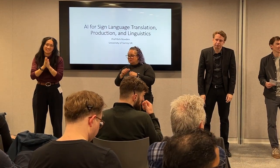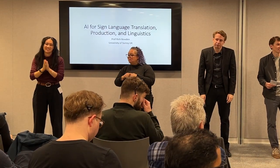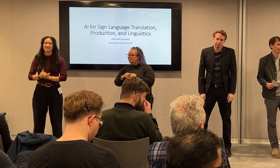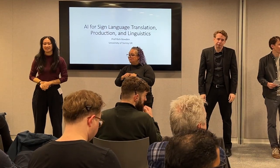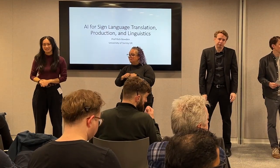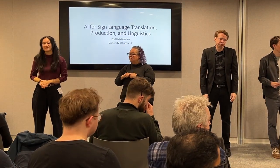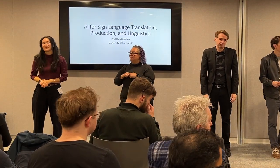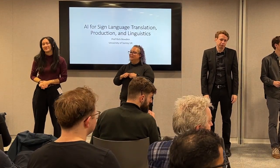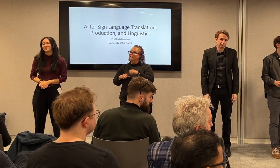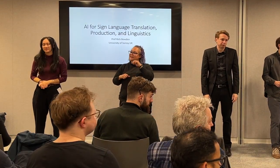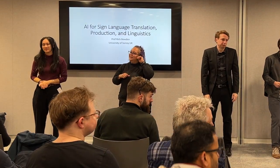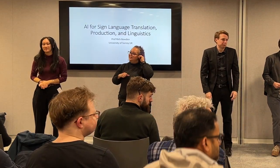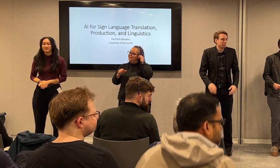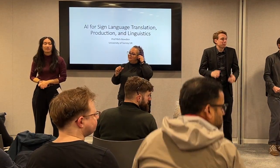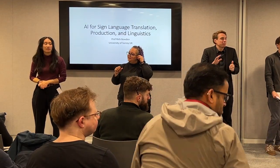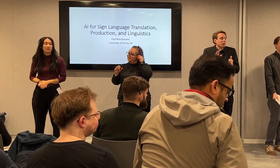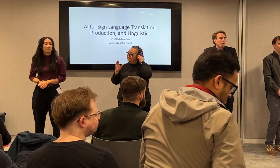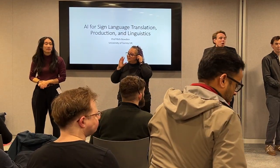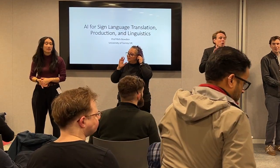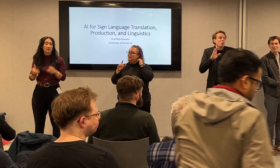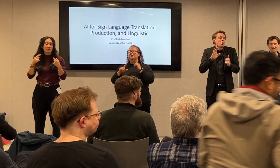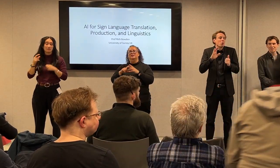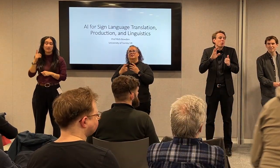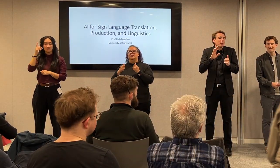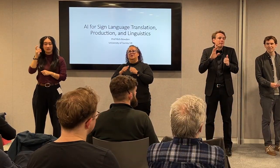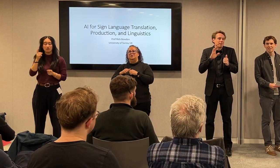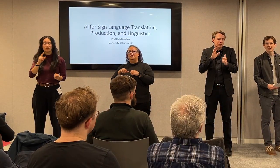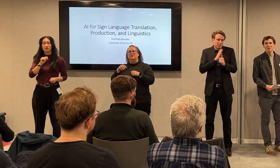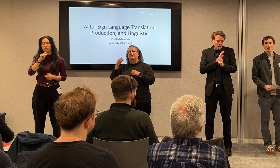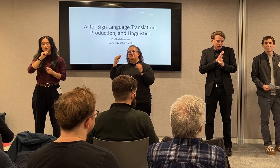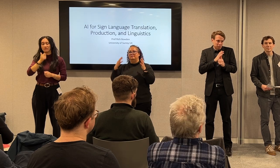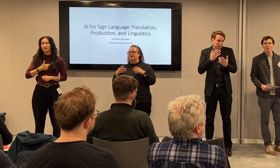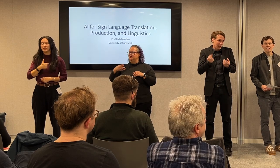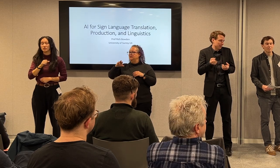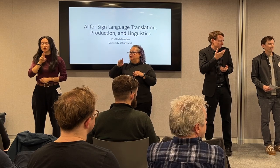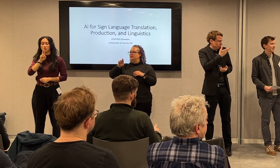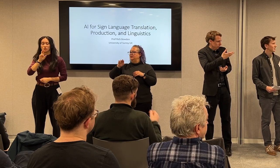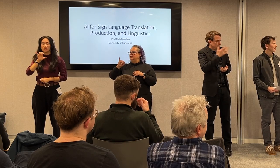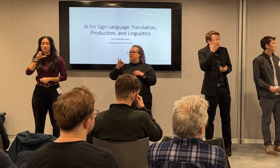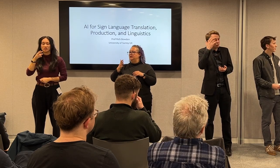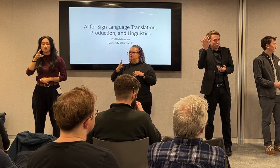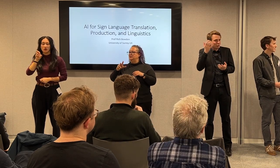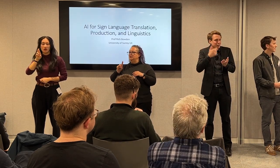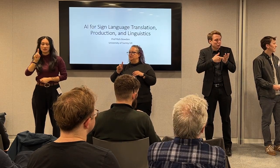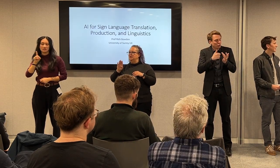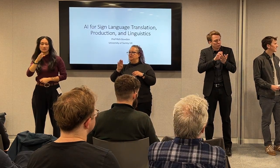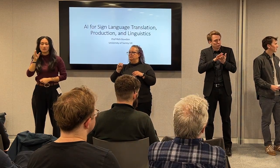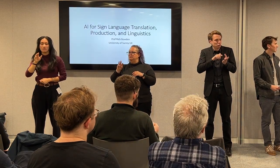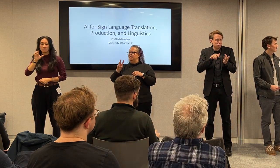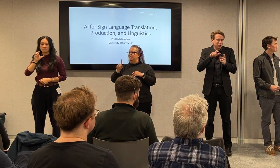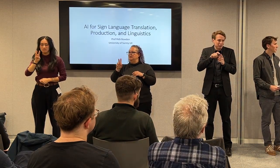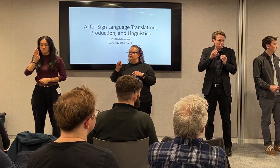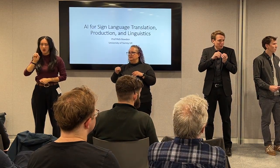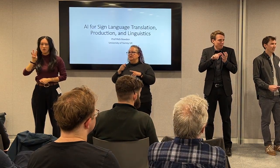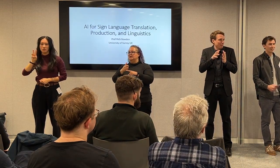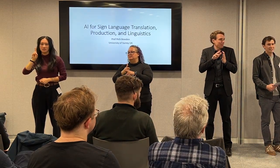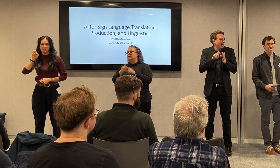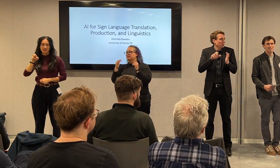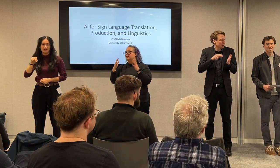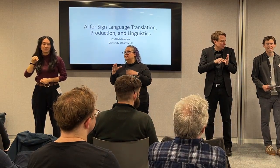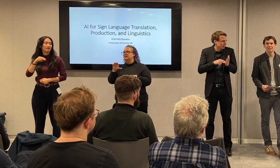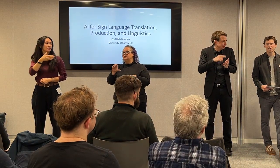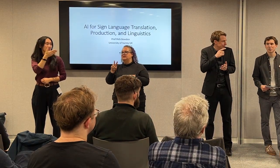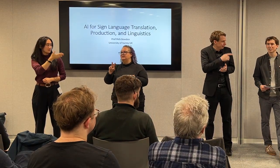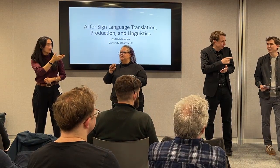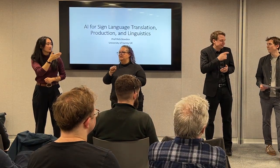Okay, so first of all, we're going to start with Professor Richard Bowden. Rich is a professor at CVSSP, where he